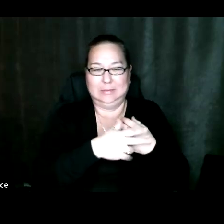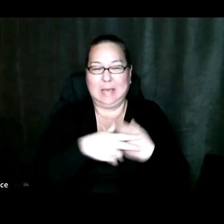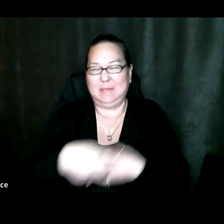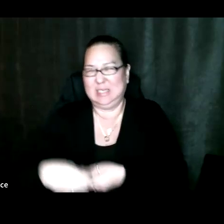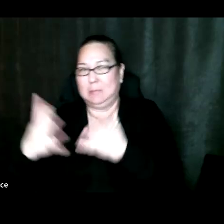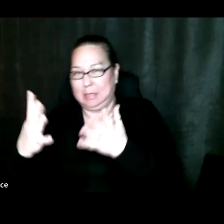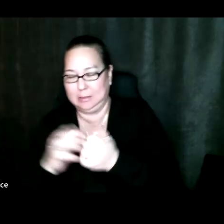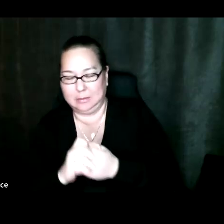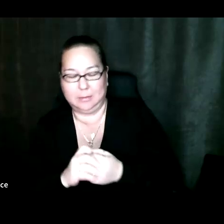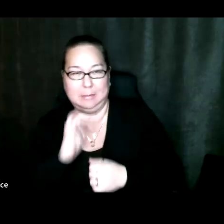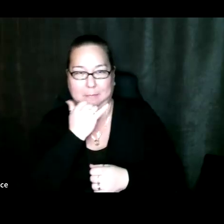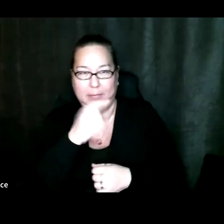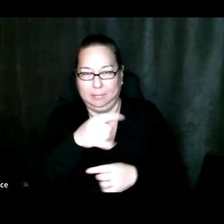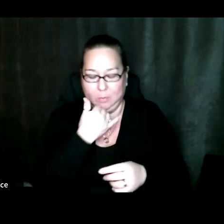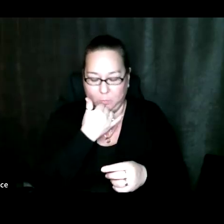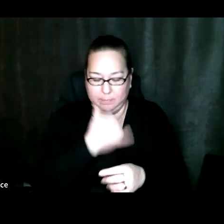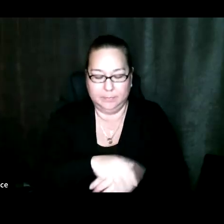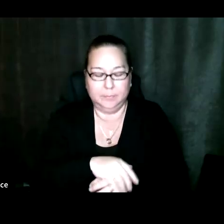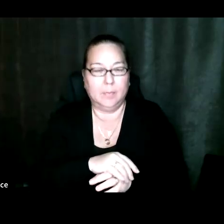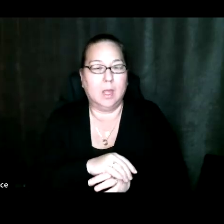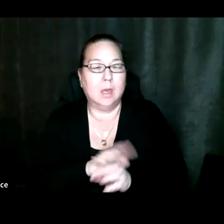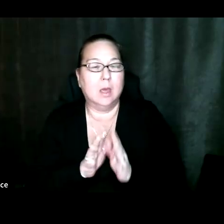was getting to around 98%.